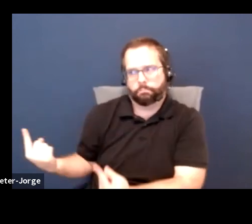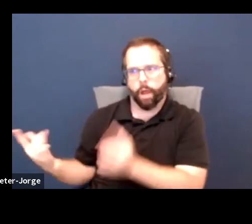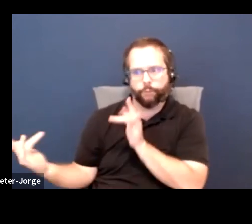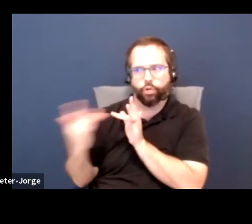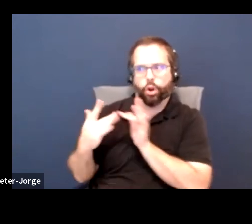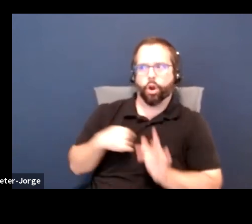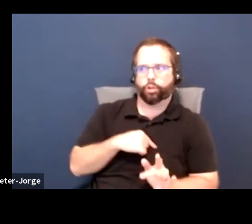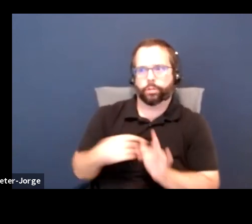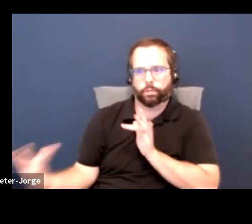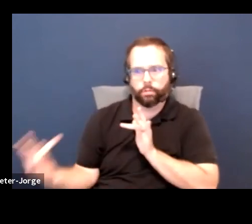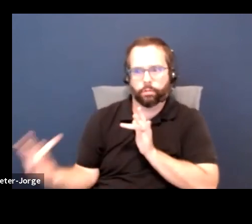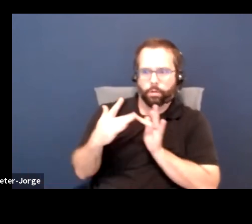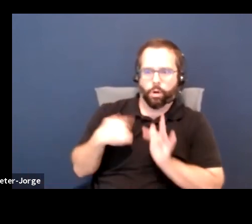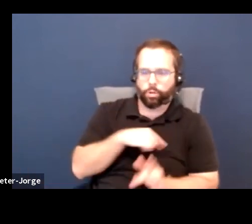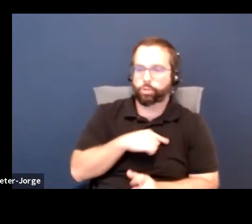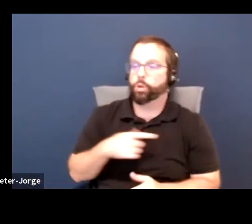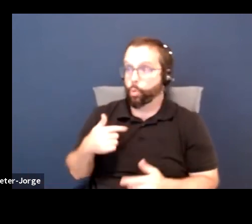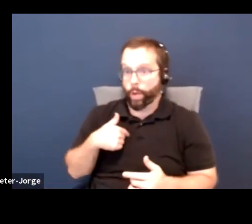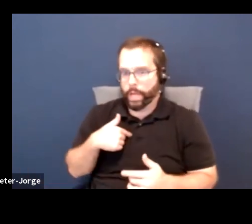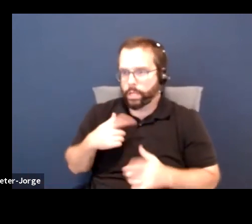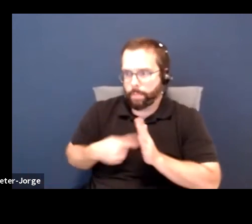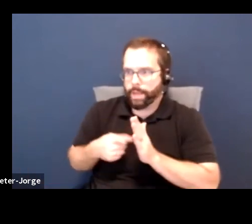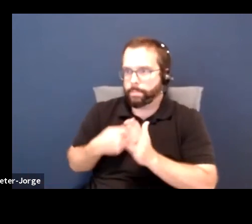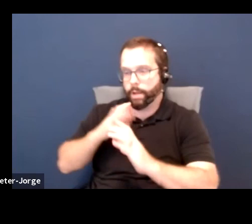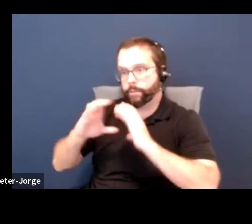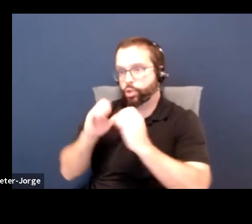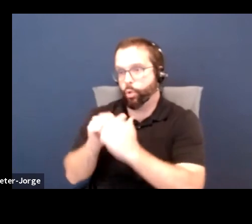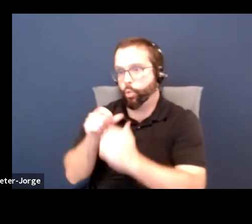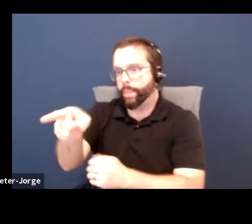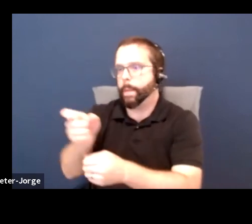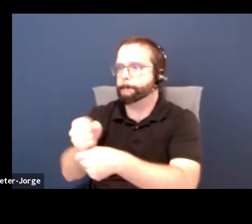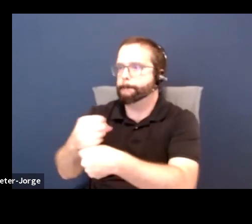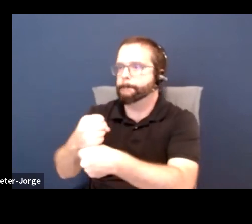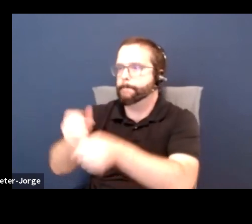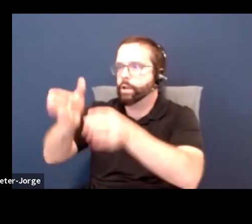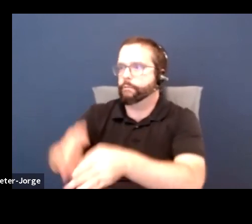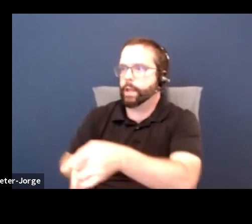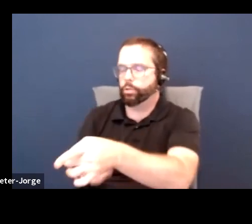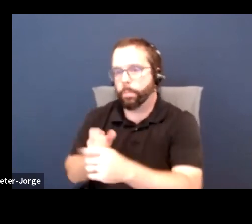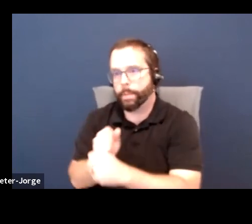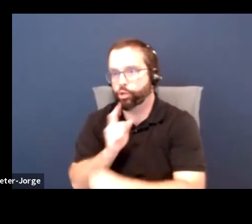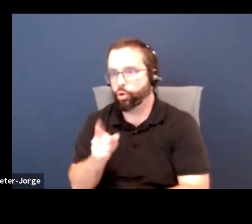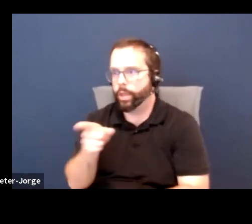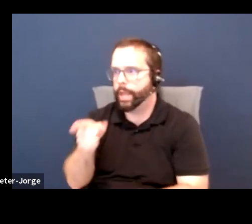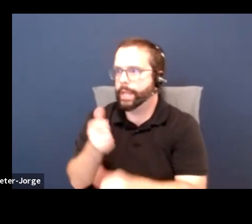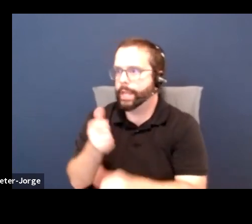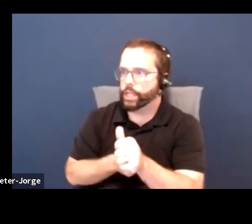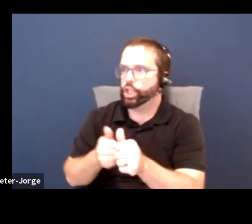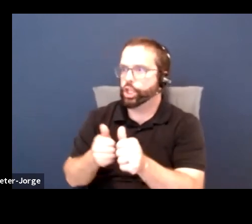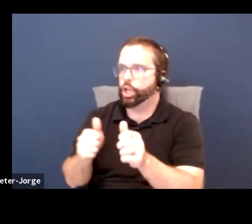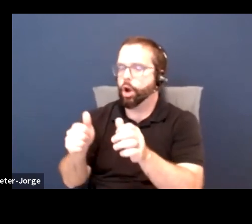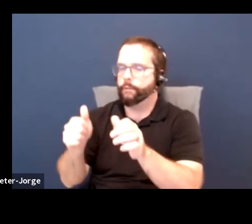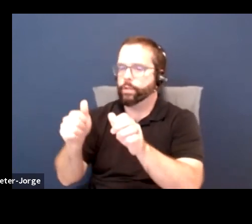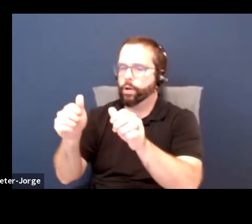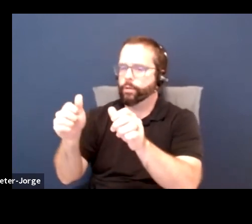ended up having conversations with the manufacturers, making sure that the figures that they had in each of the plans was accurate.